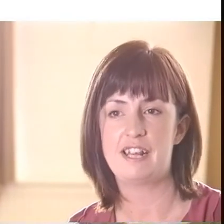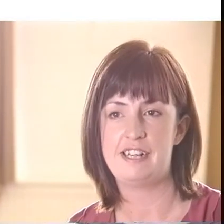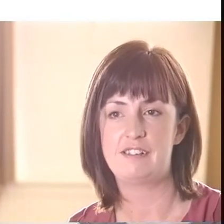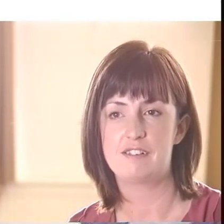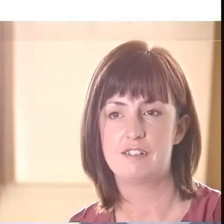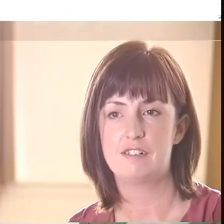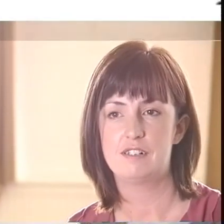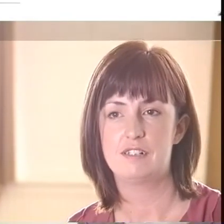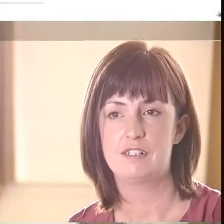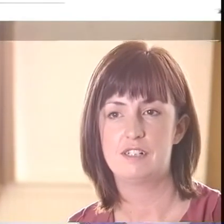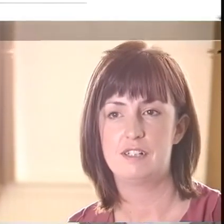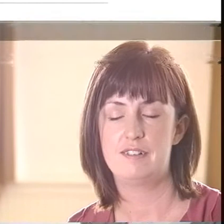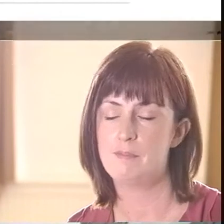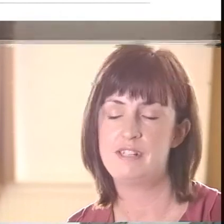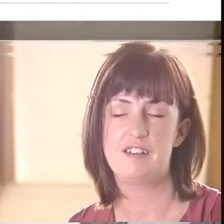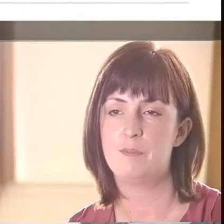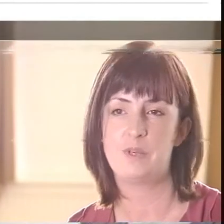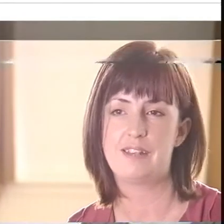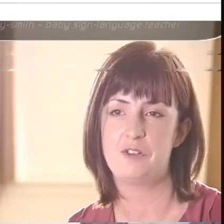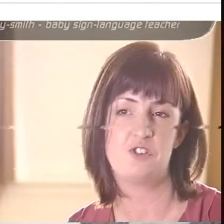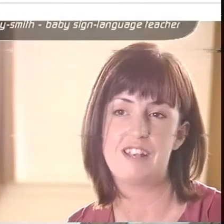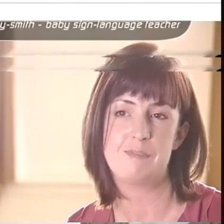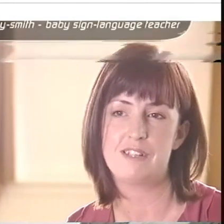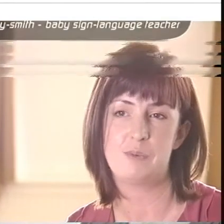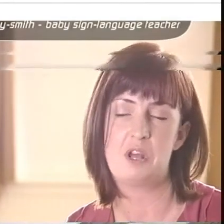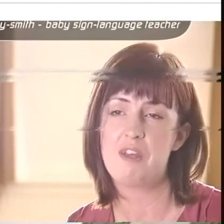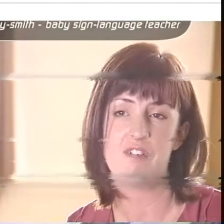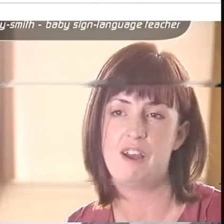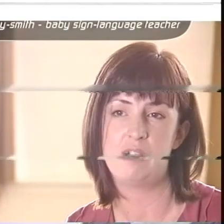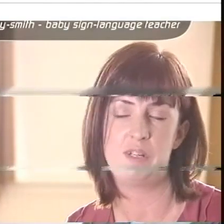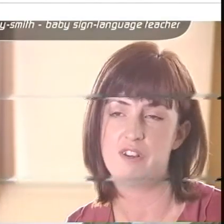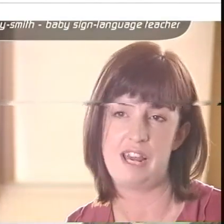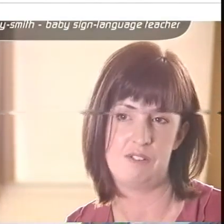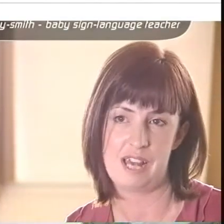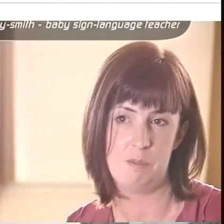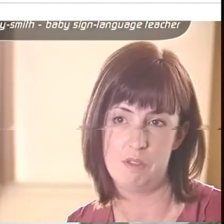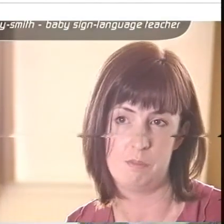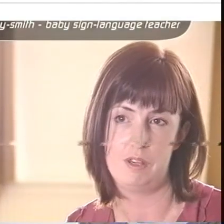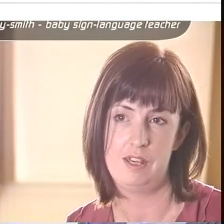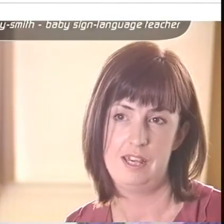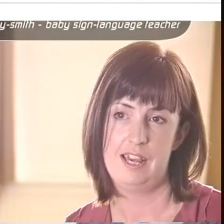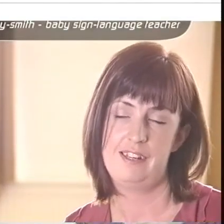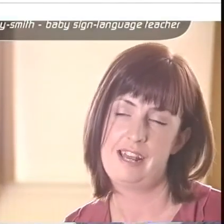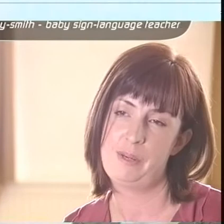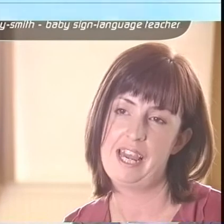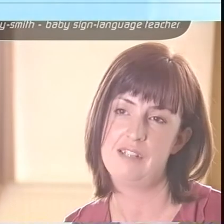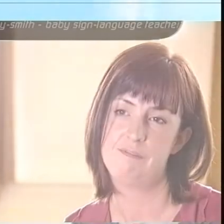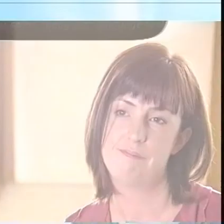need. And so many times we get so stressed because we know they're crying and we don't know how to help them. And now we can.